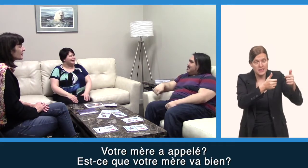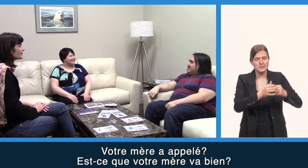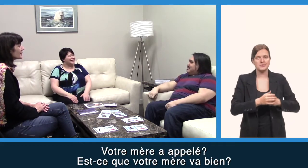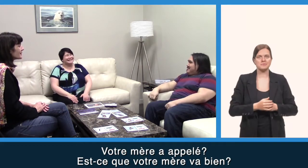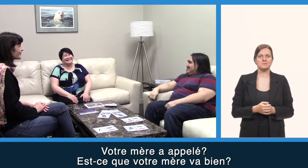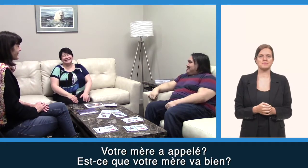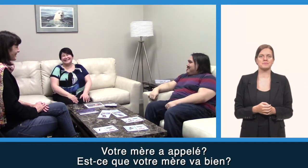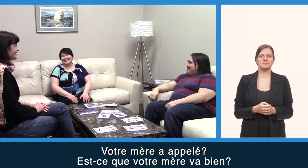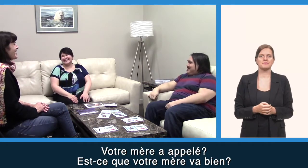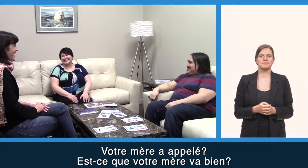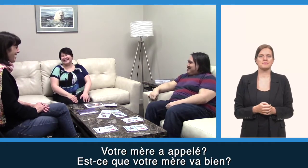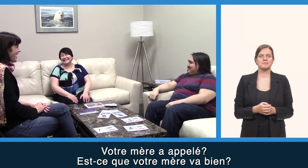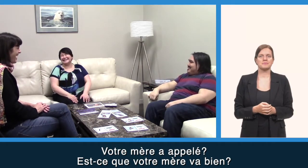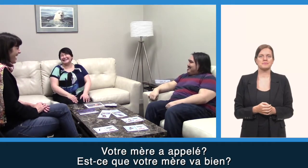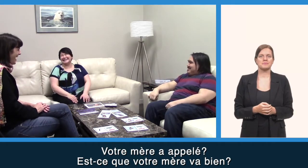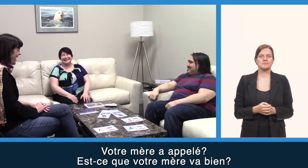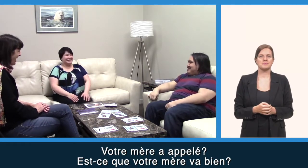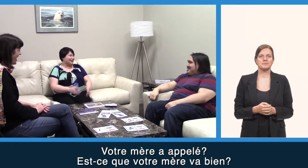fine.